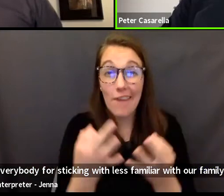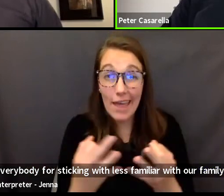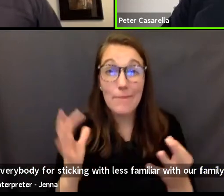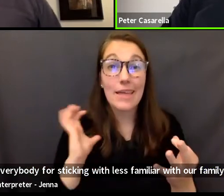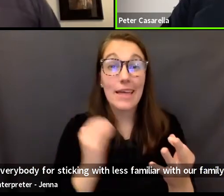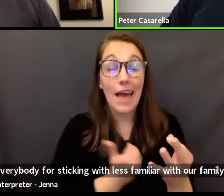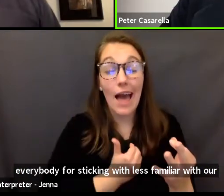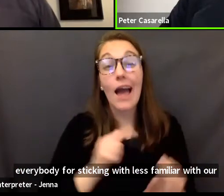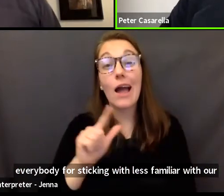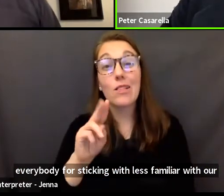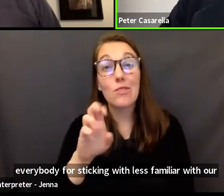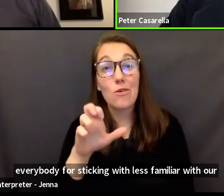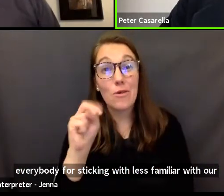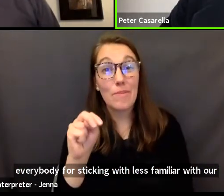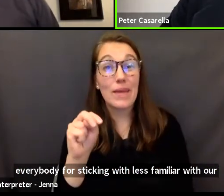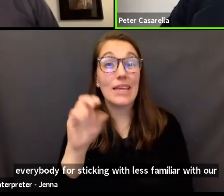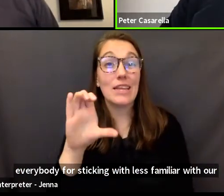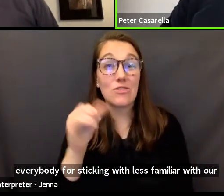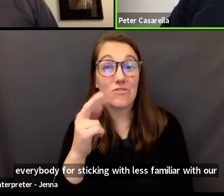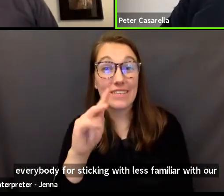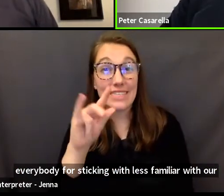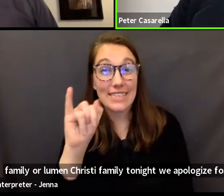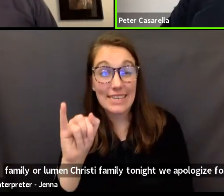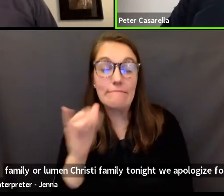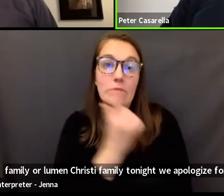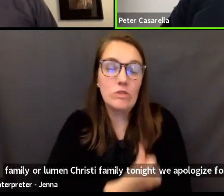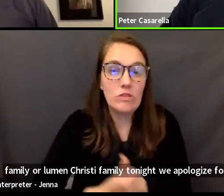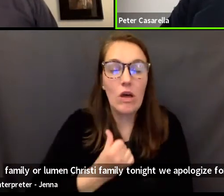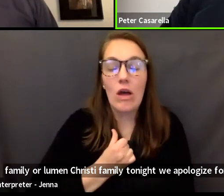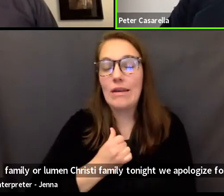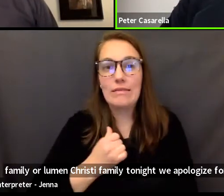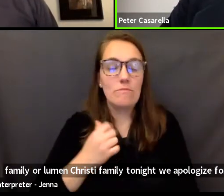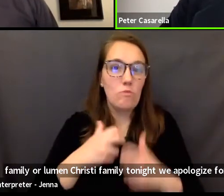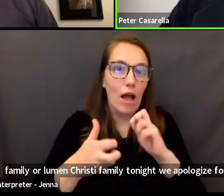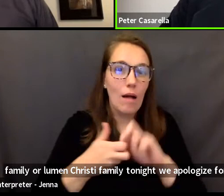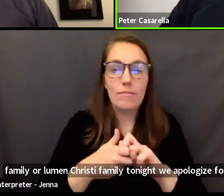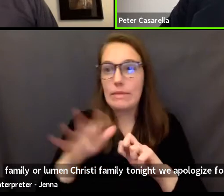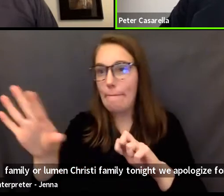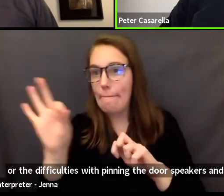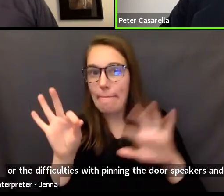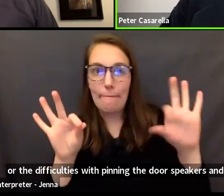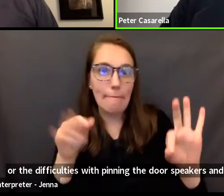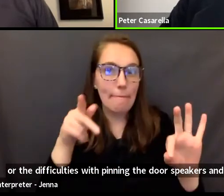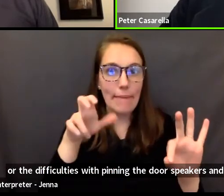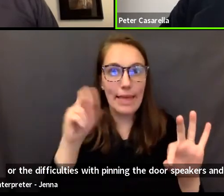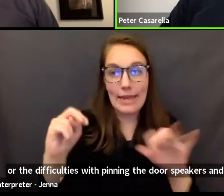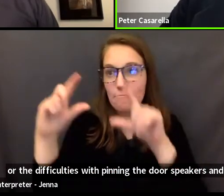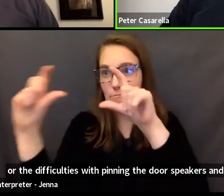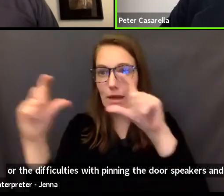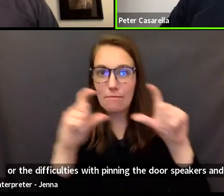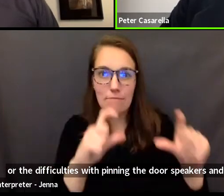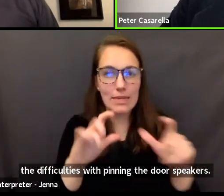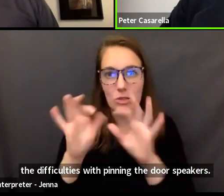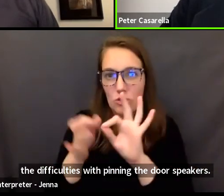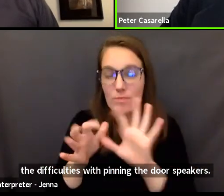We apologize for the difficulties with pinning the dual speakers. And I want to thank Miguel. I mean,